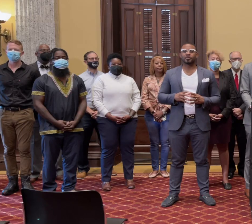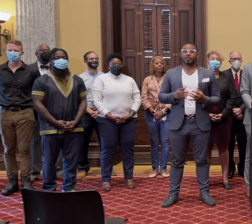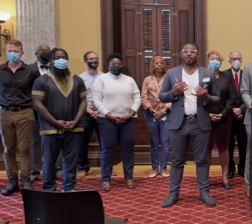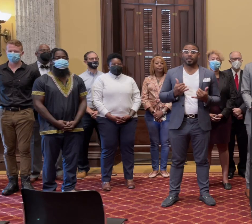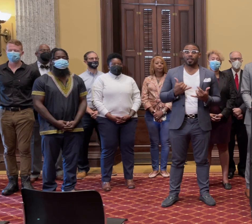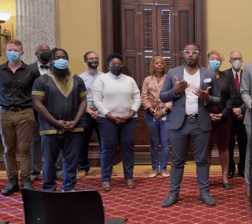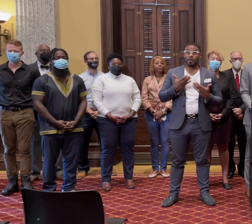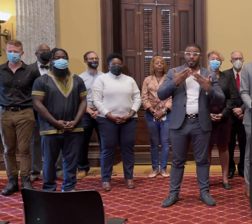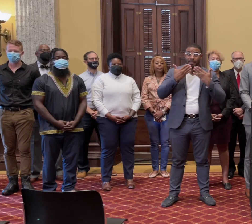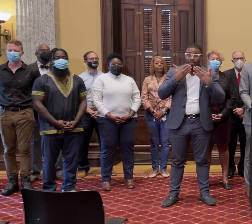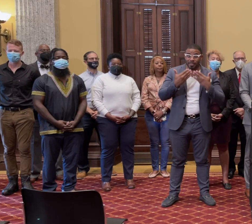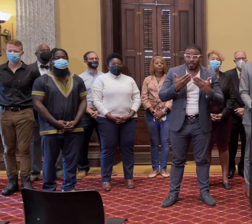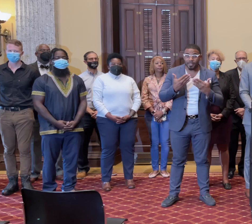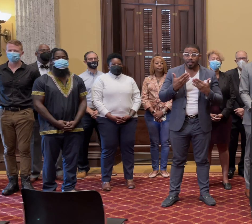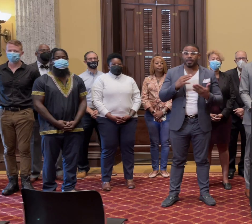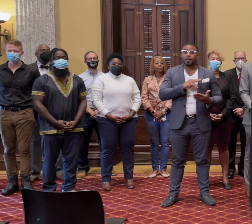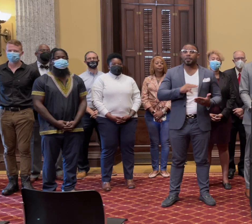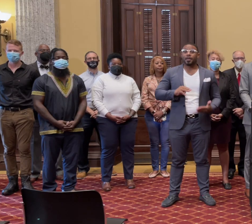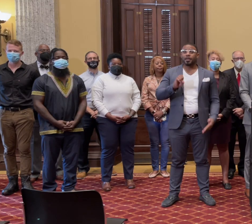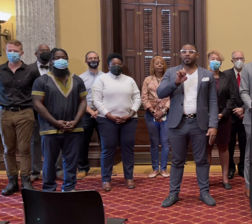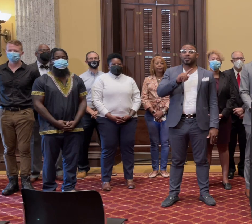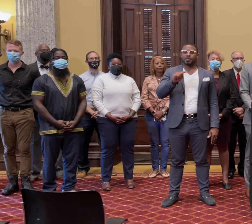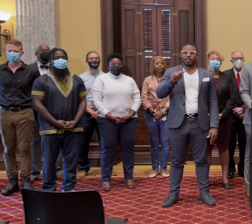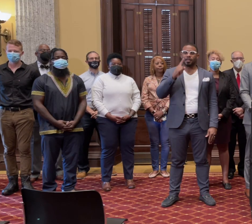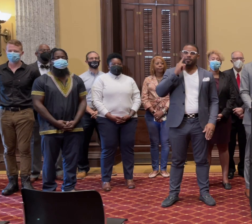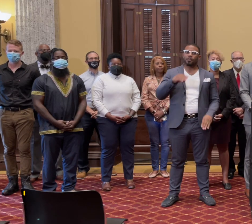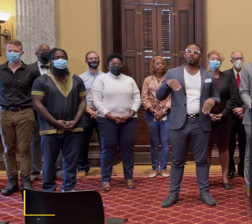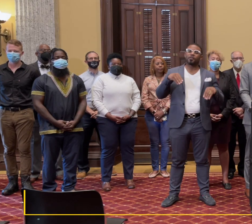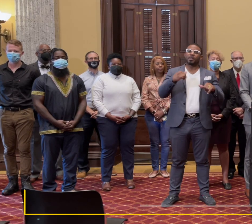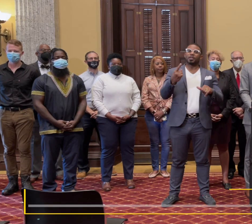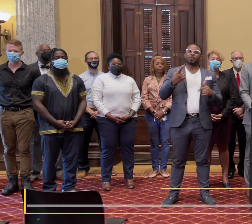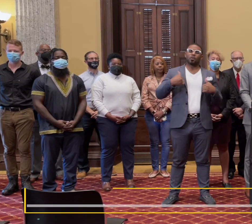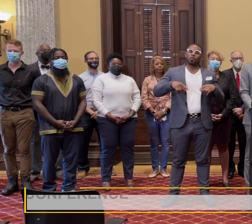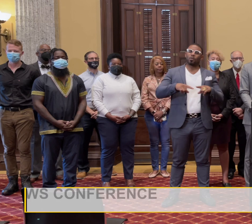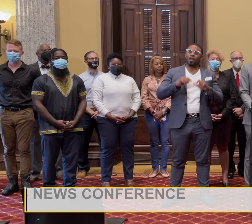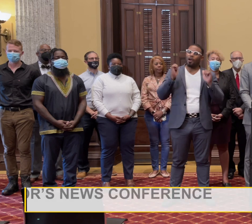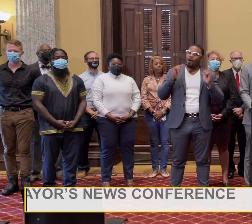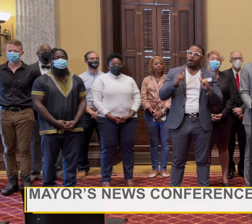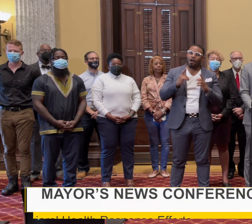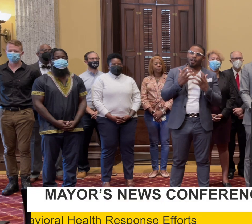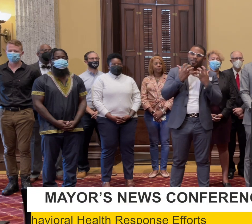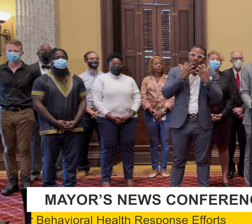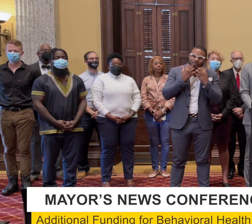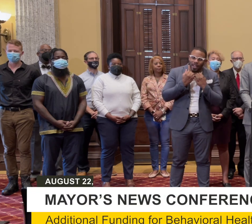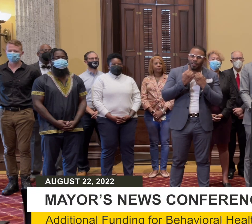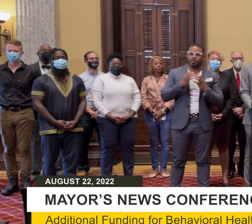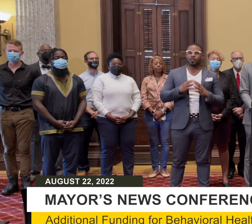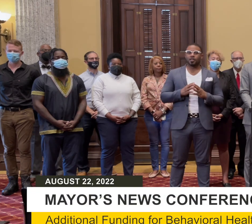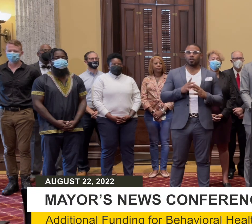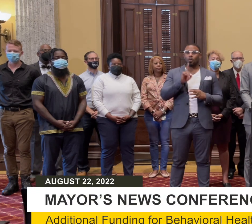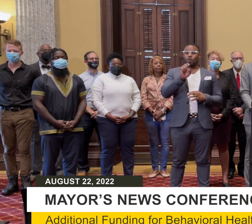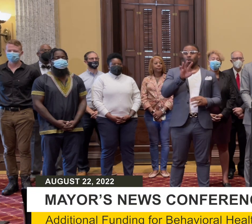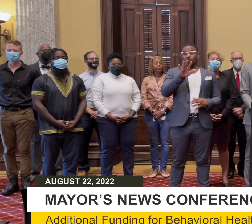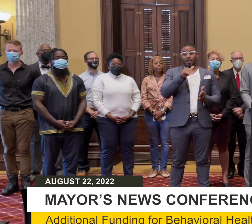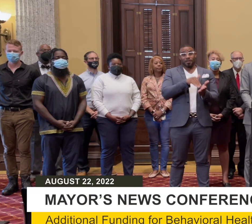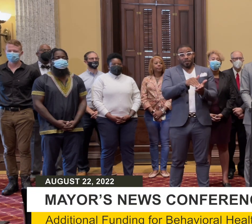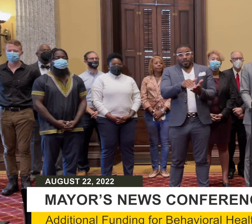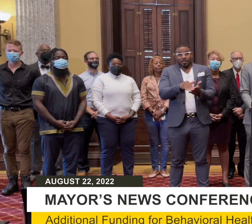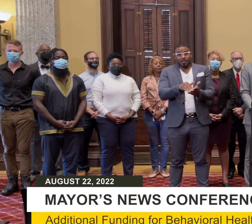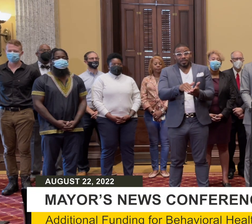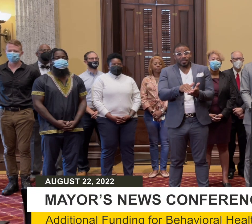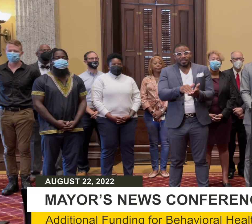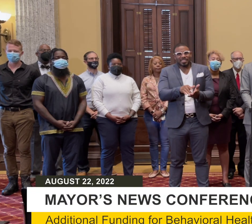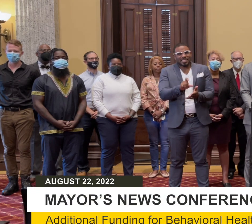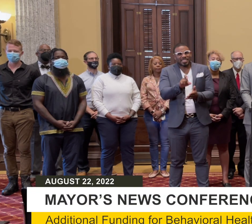Today, I want to thank Mayor Scott for funding something we all value. $1.5 million